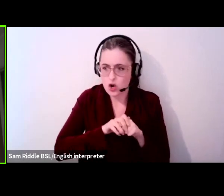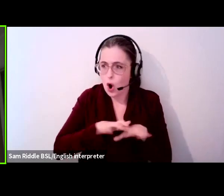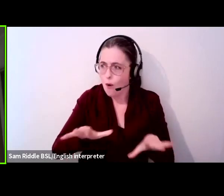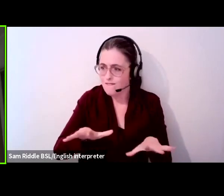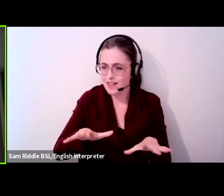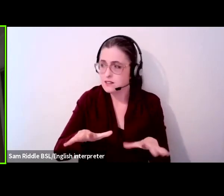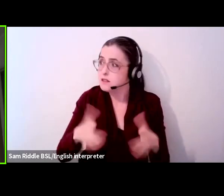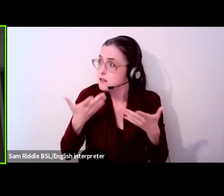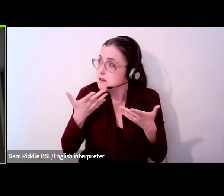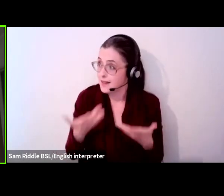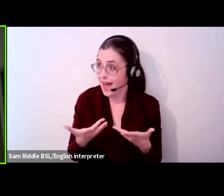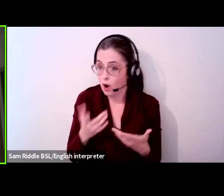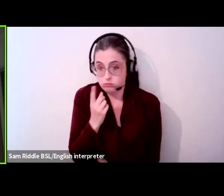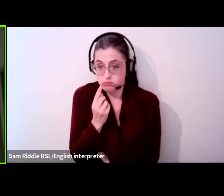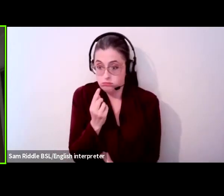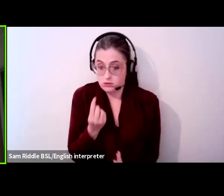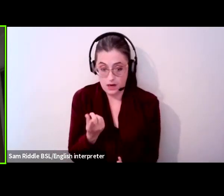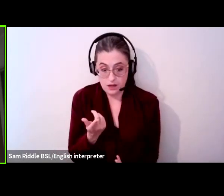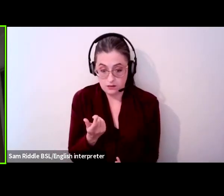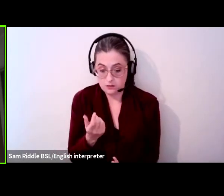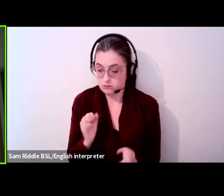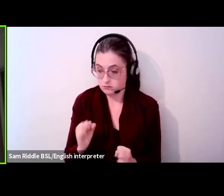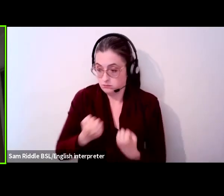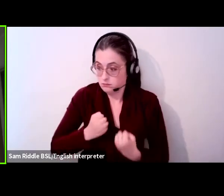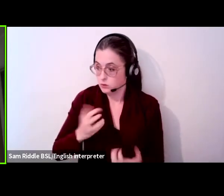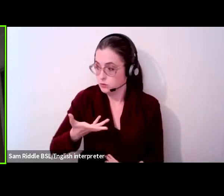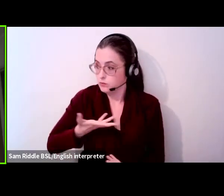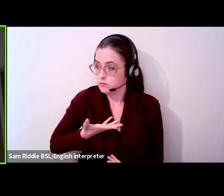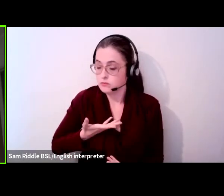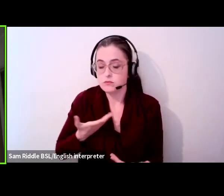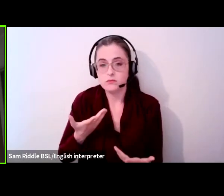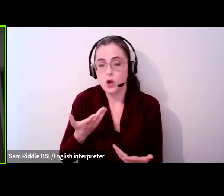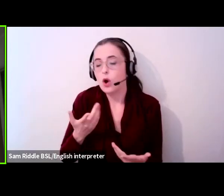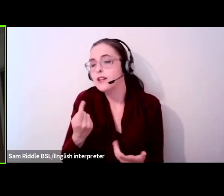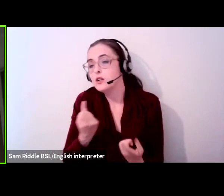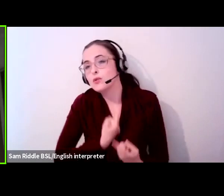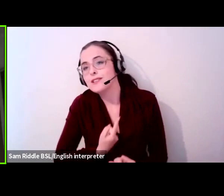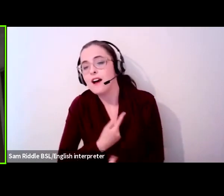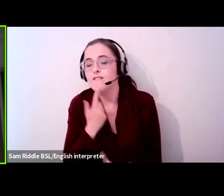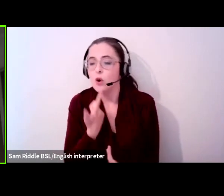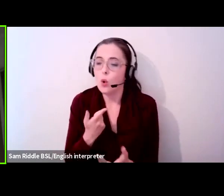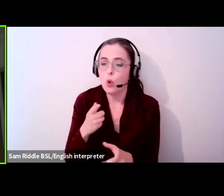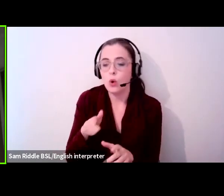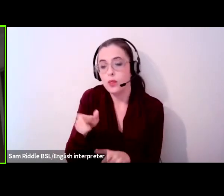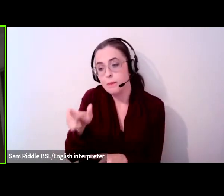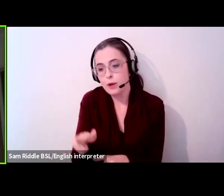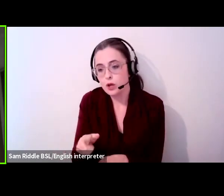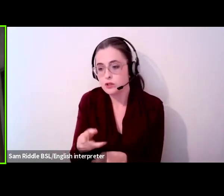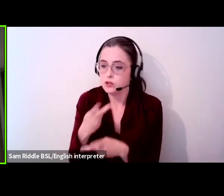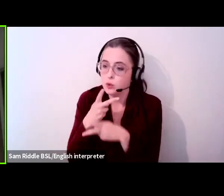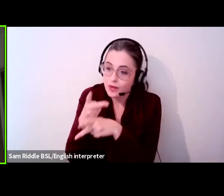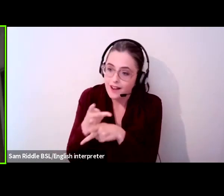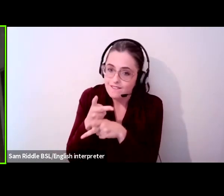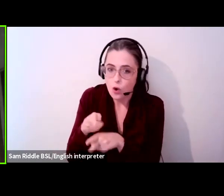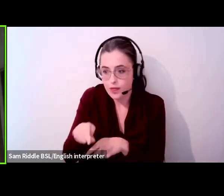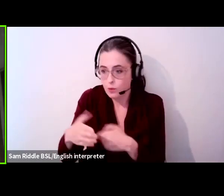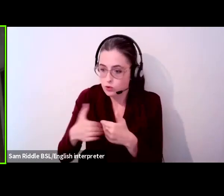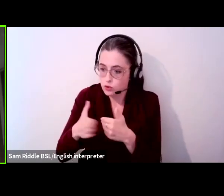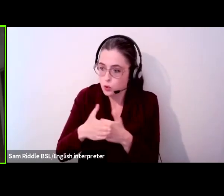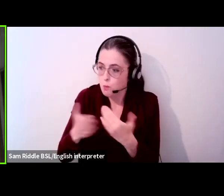want, or whatever, a young person you're looking after wants to do